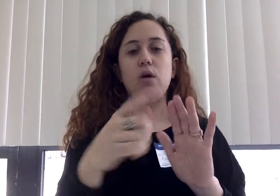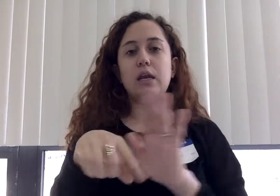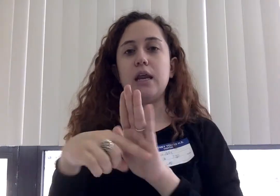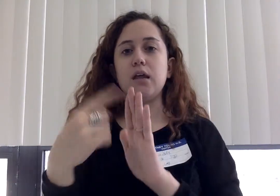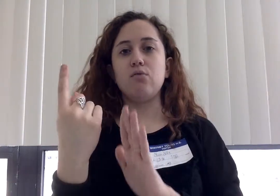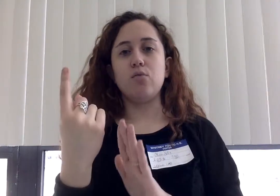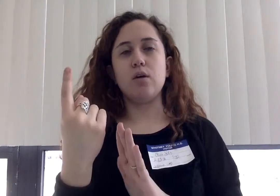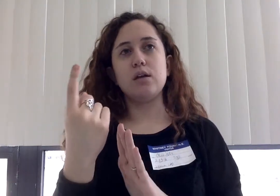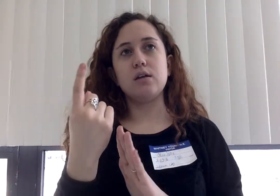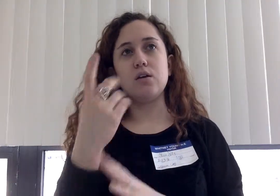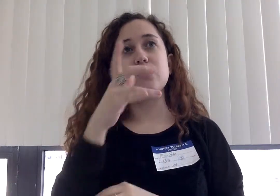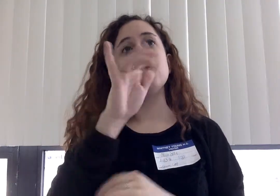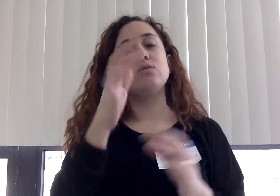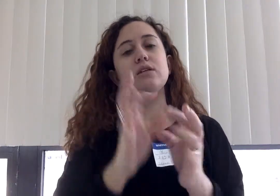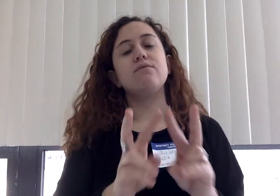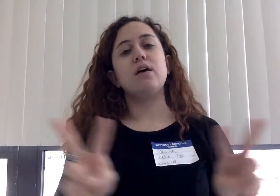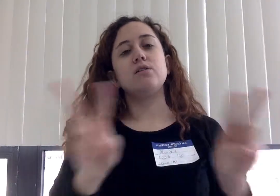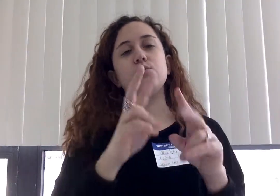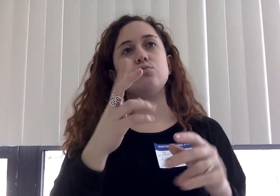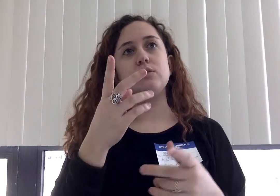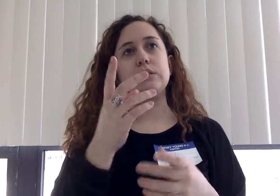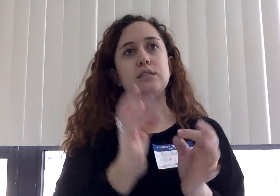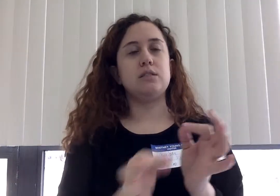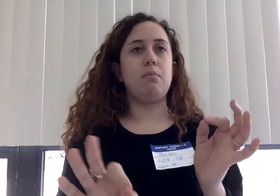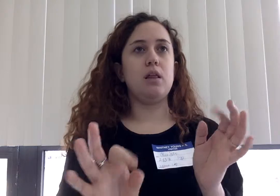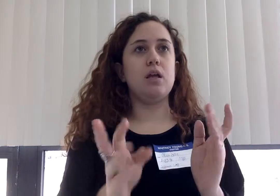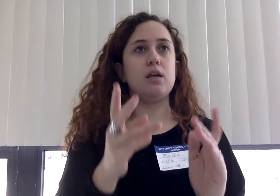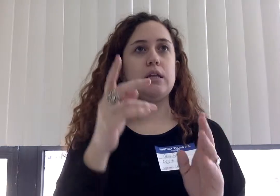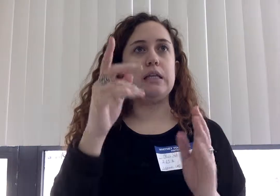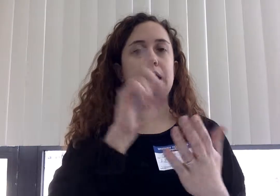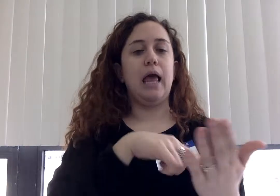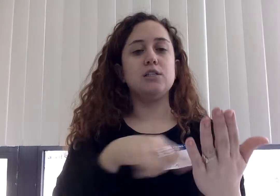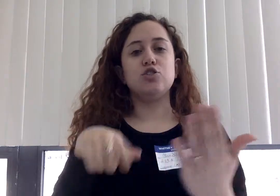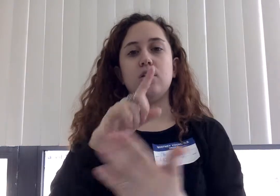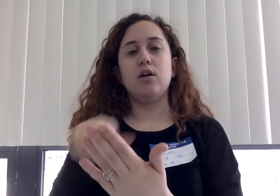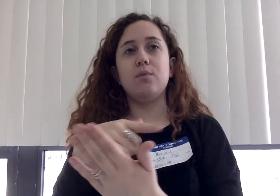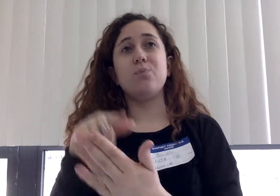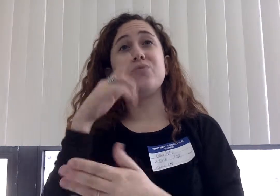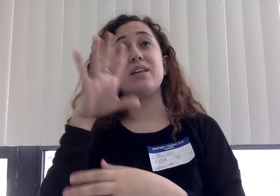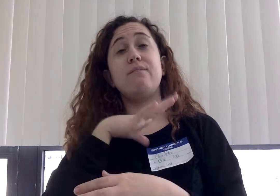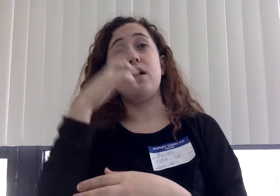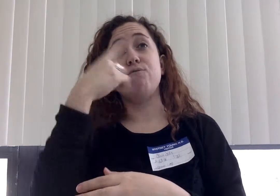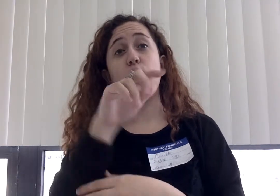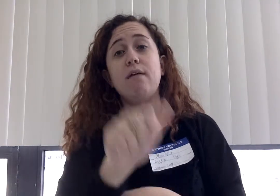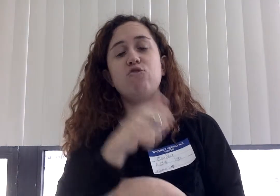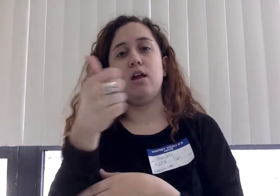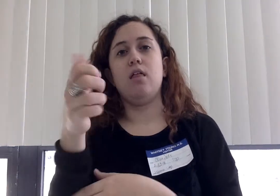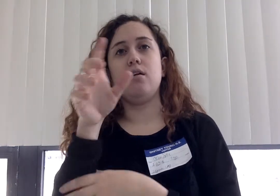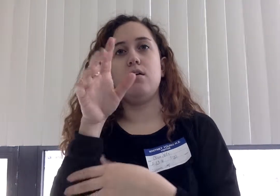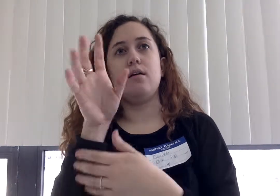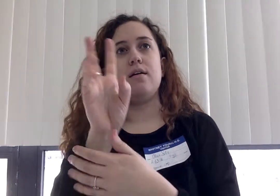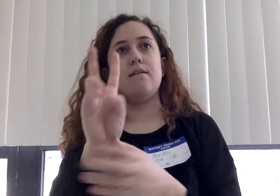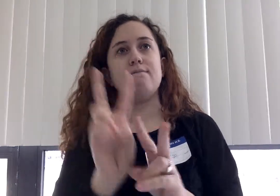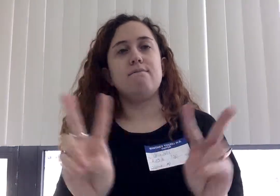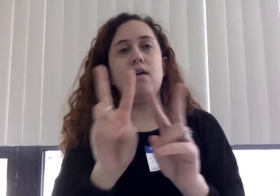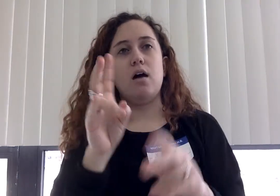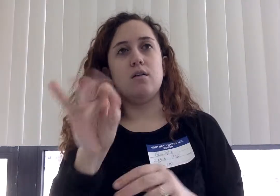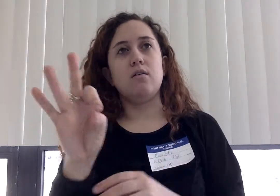out. So this is fine for any other value of x. It's just when x equals 2 that